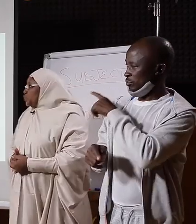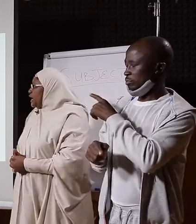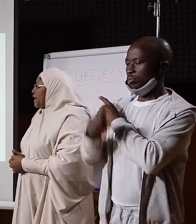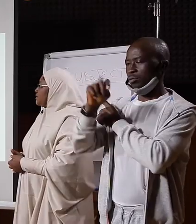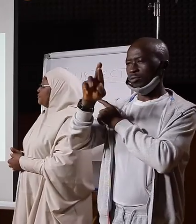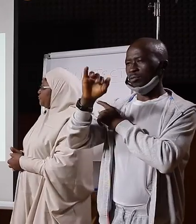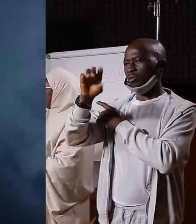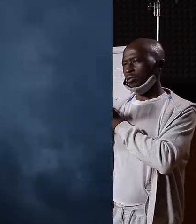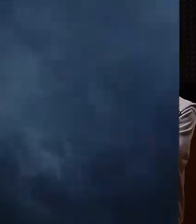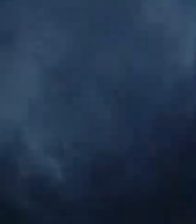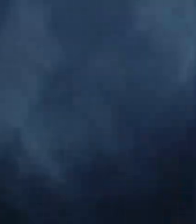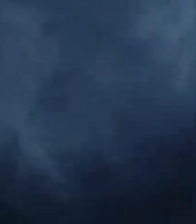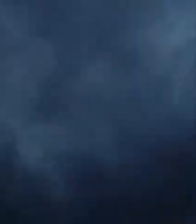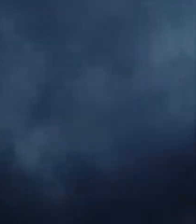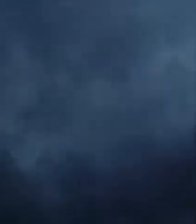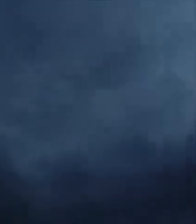that particular fruit.